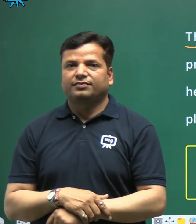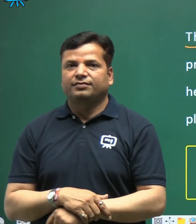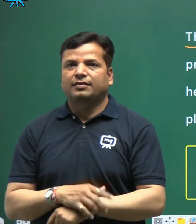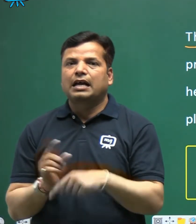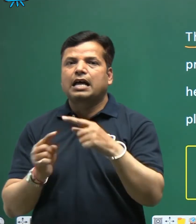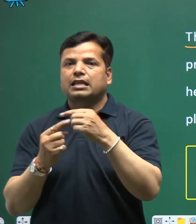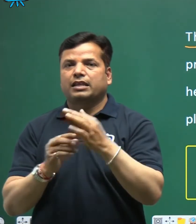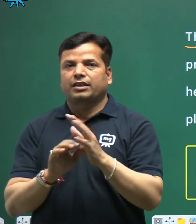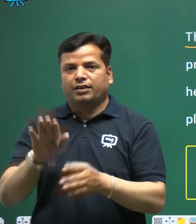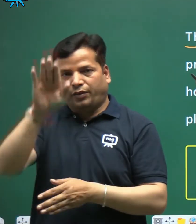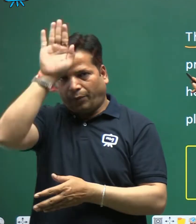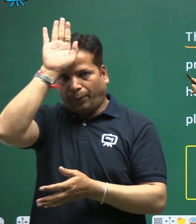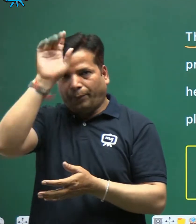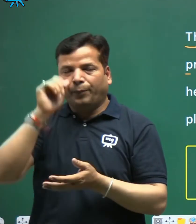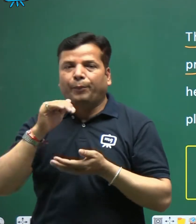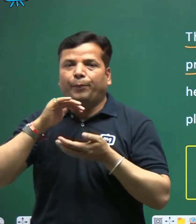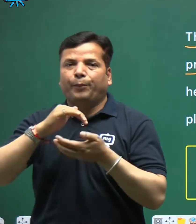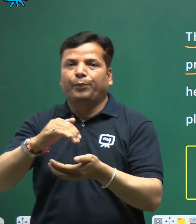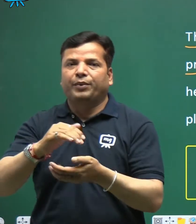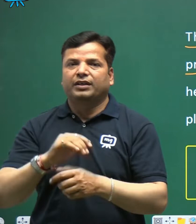the prince,